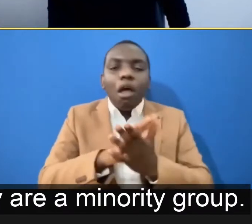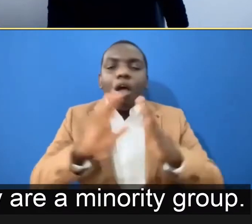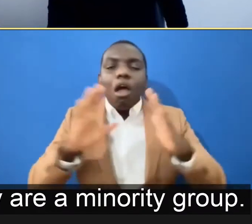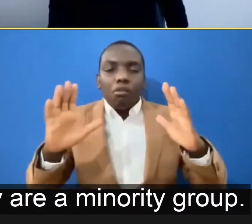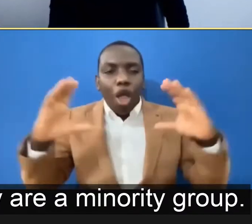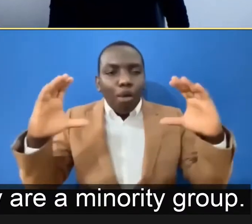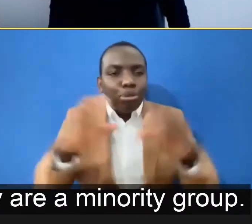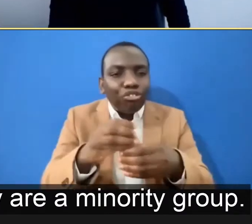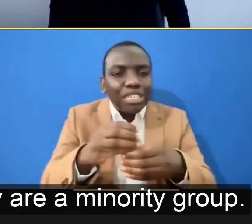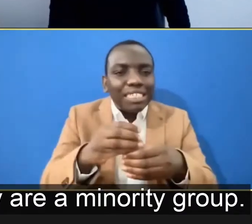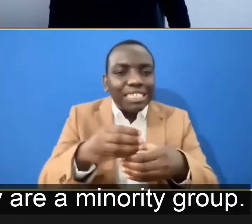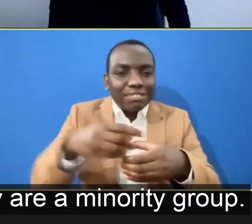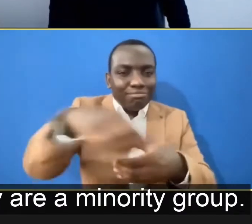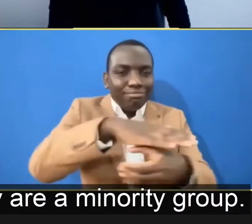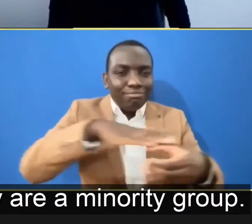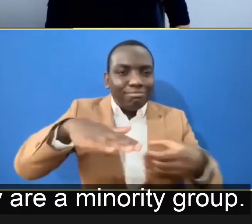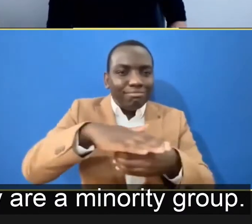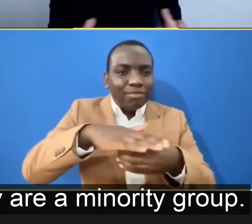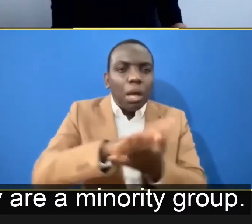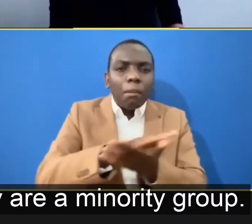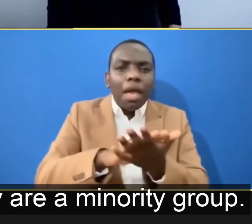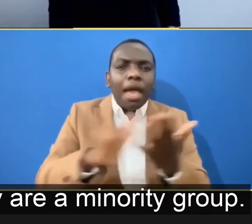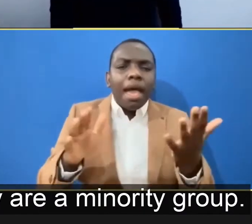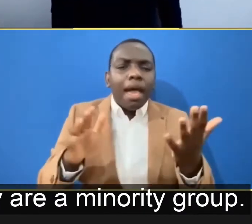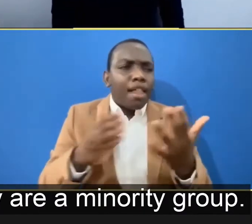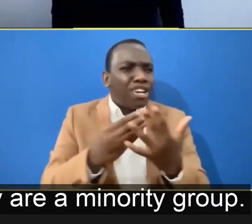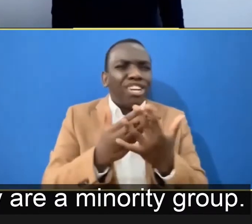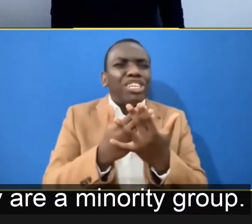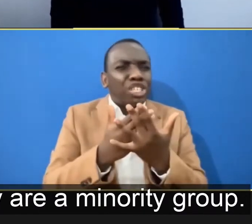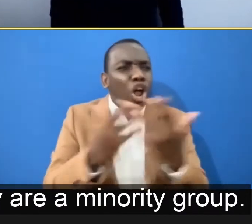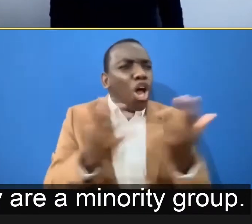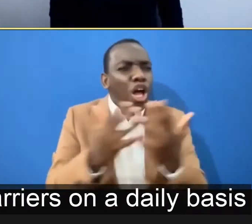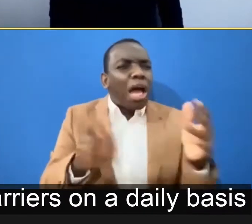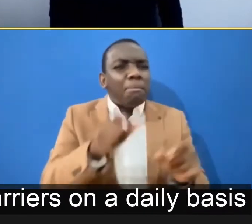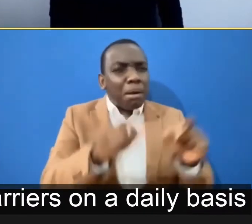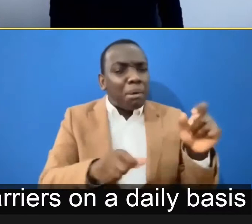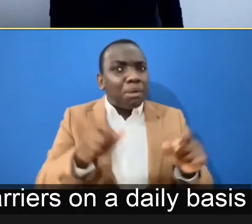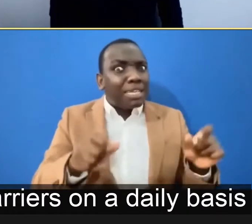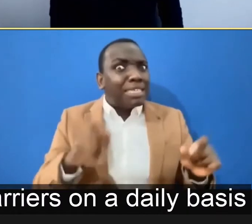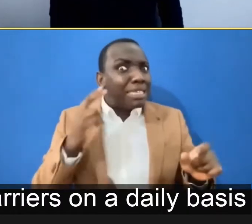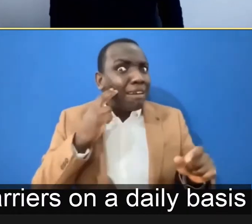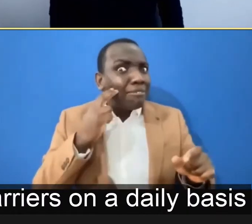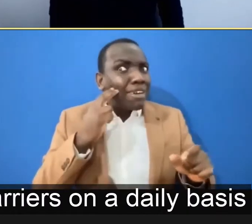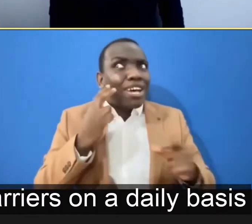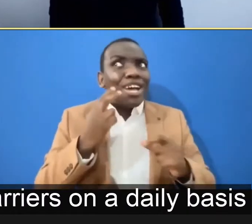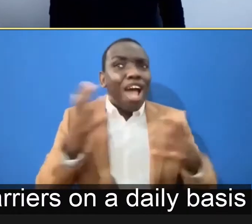So, we know that the deaf community are a minority group.